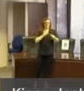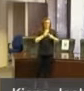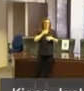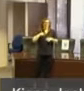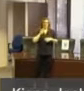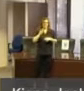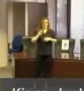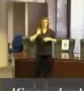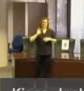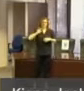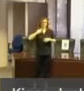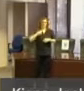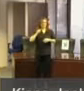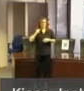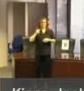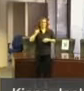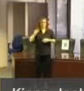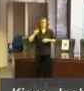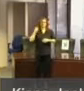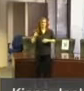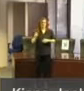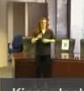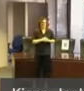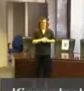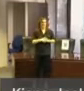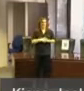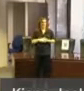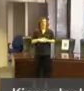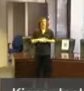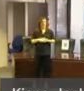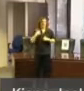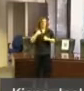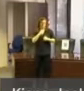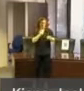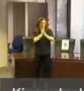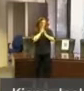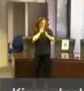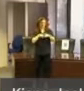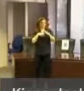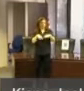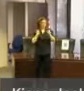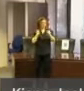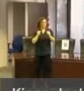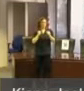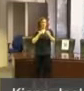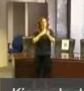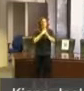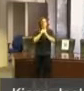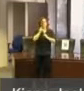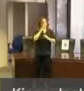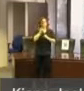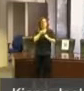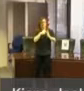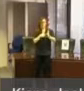publiccomment@dch.ga.gov. We are requesting consideration for initial adoption today for these X-ray rules. And again, I will pause to see if there